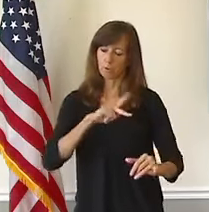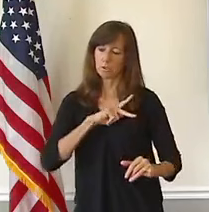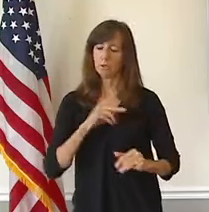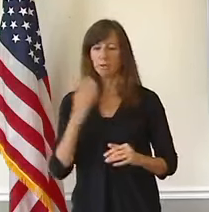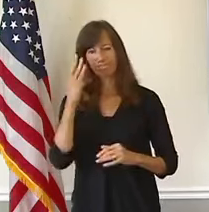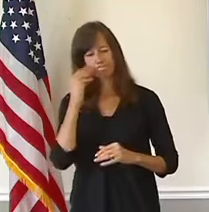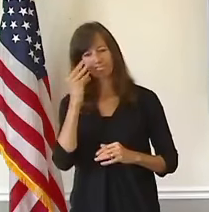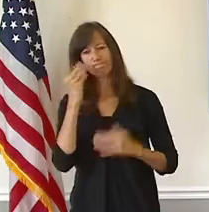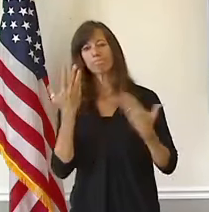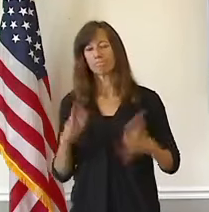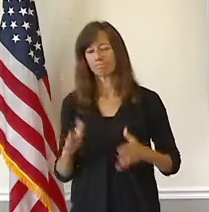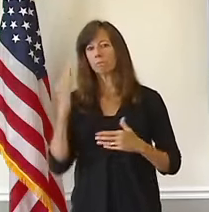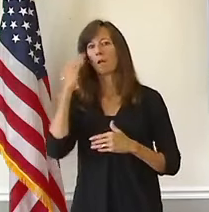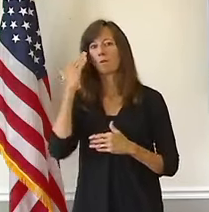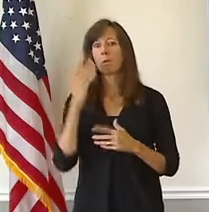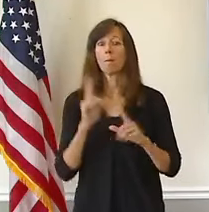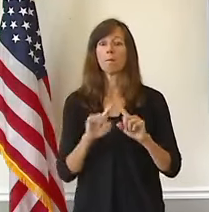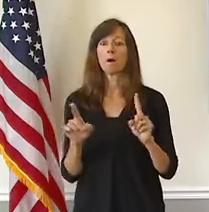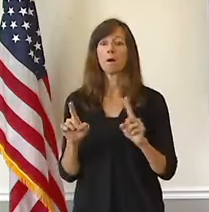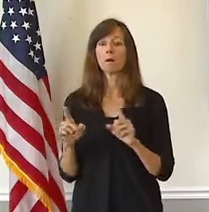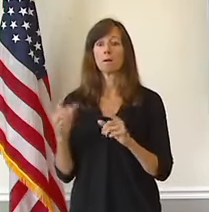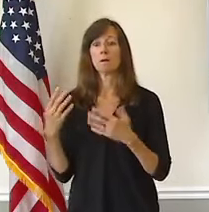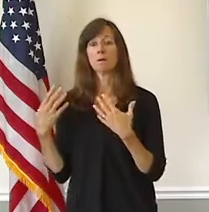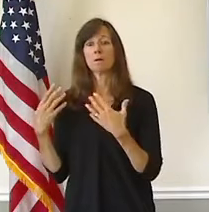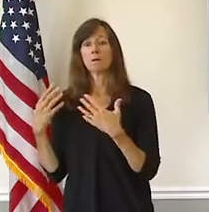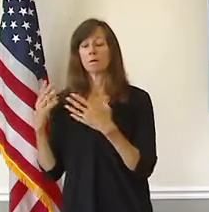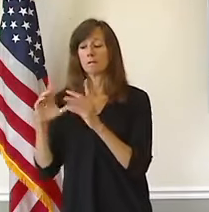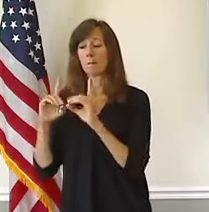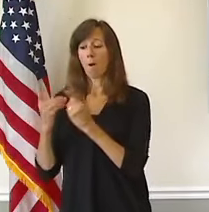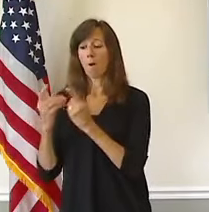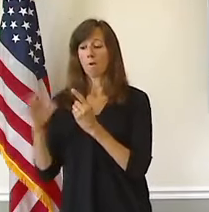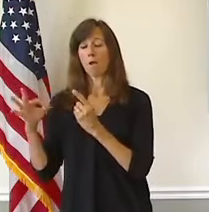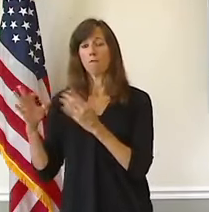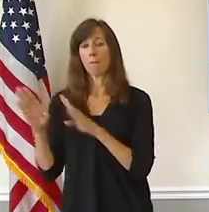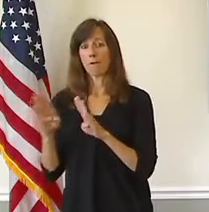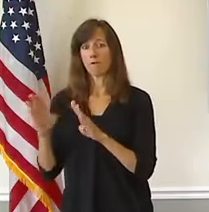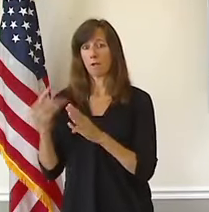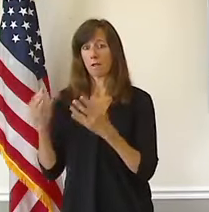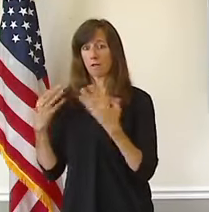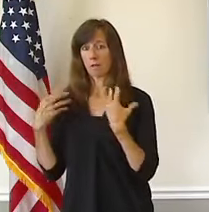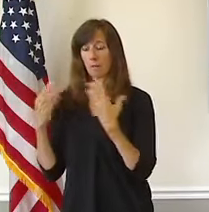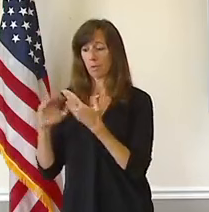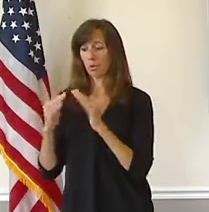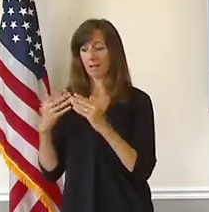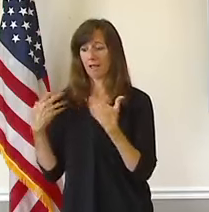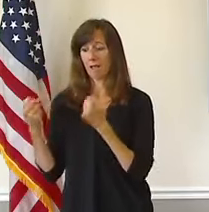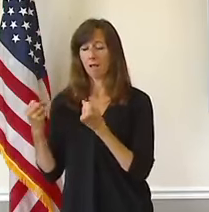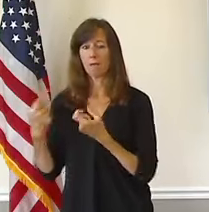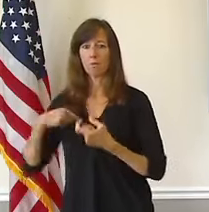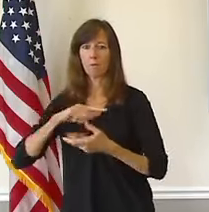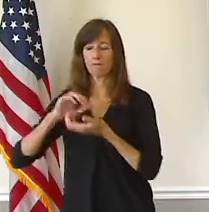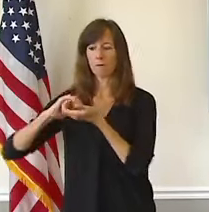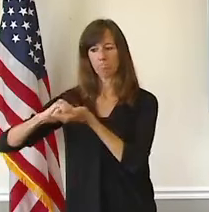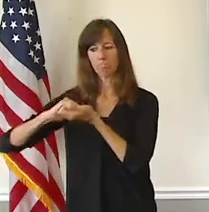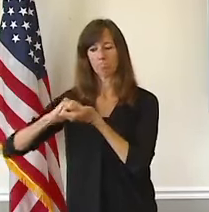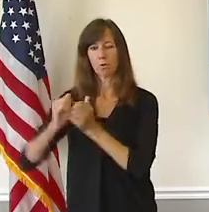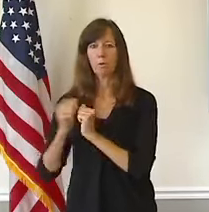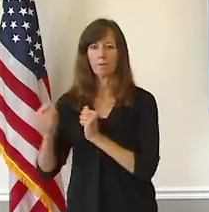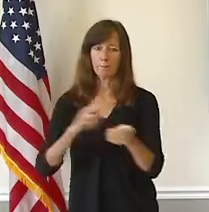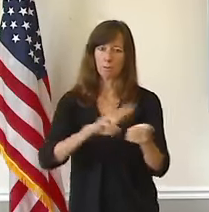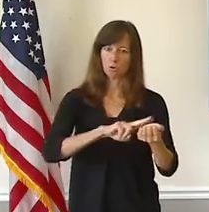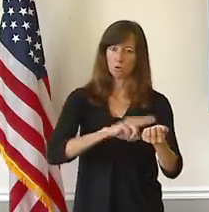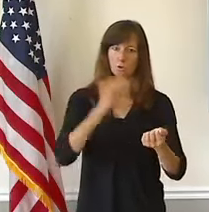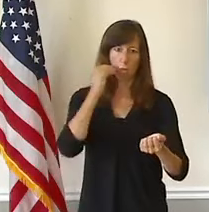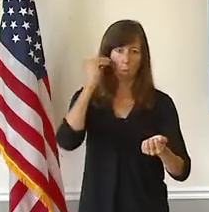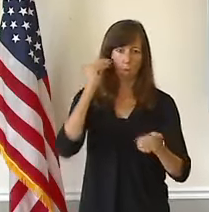worked regularly with the Department of Behavioral and Community Health. Andy, do you want to talk a little bit about some of the interaction with our